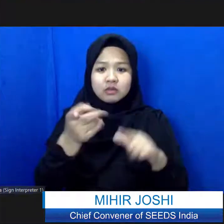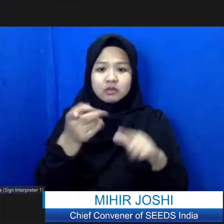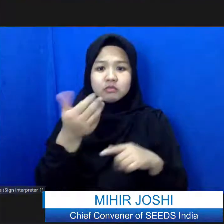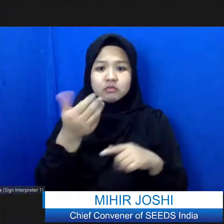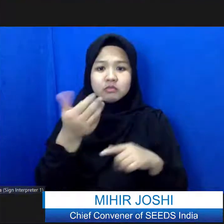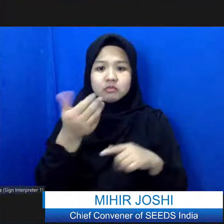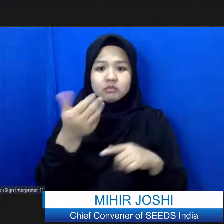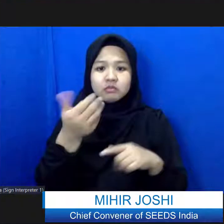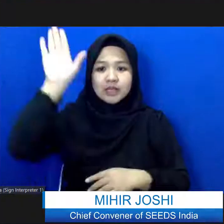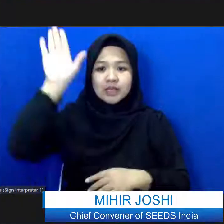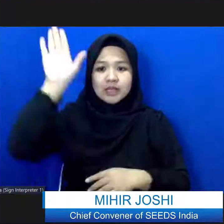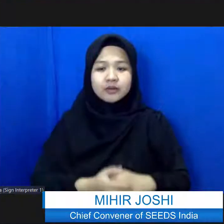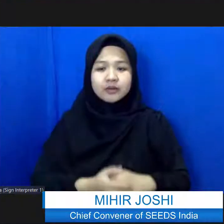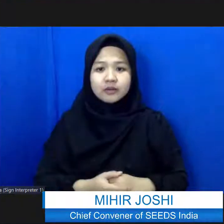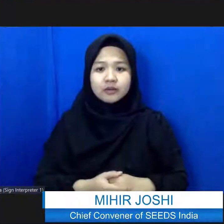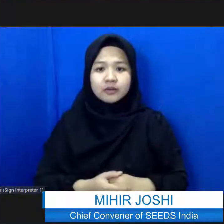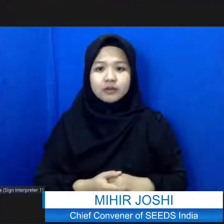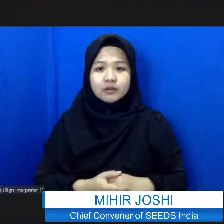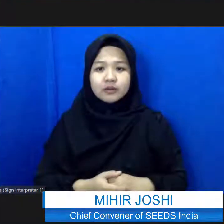hands.